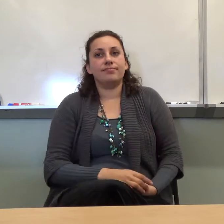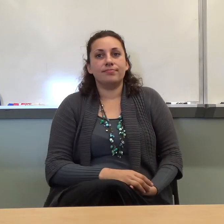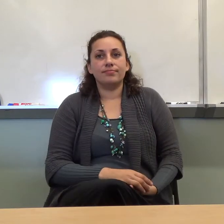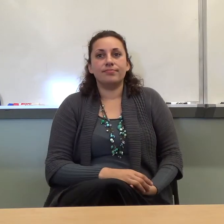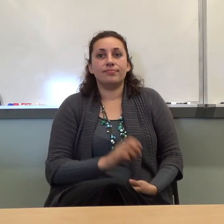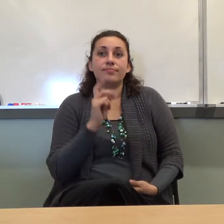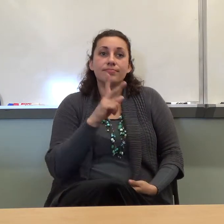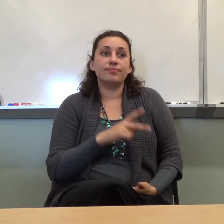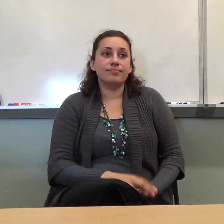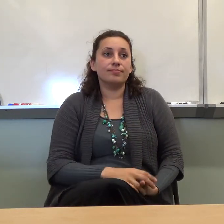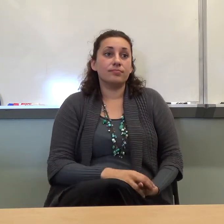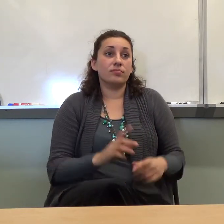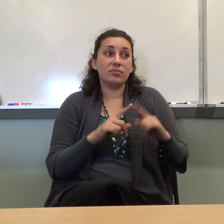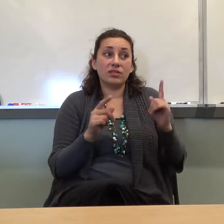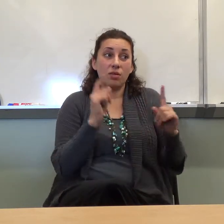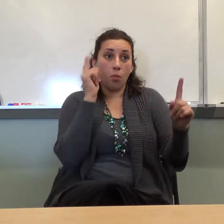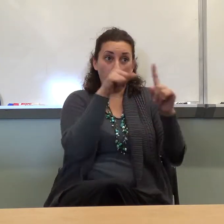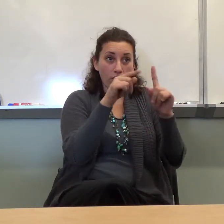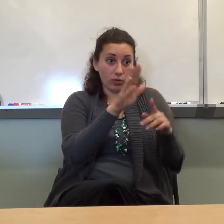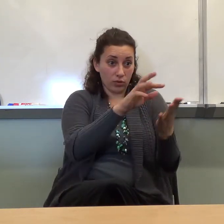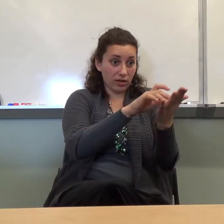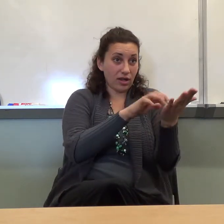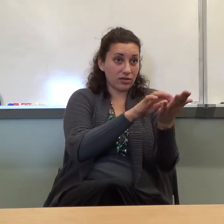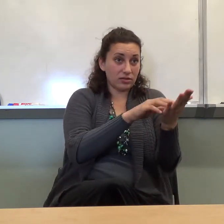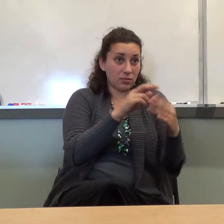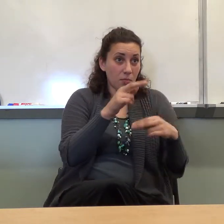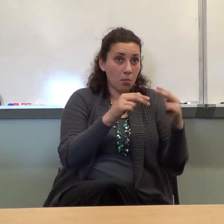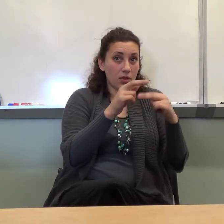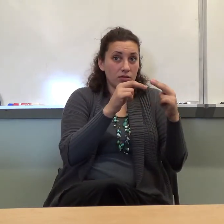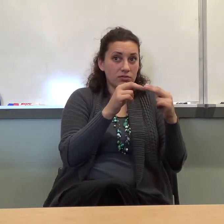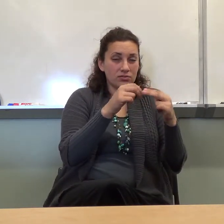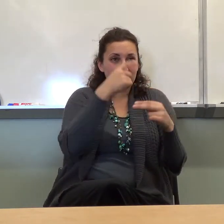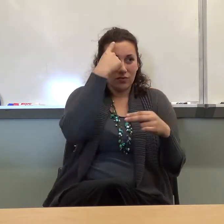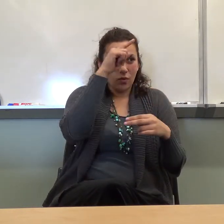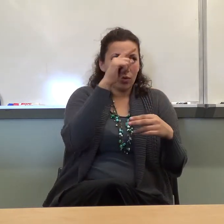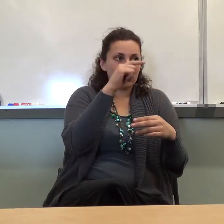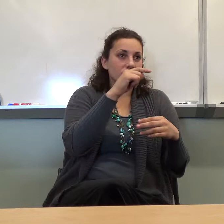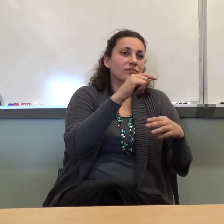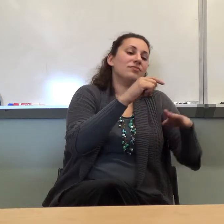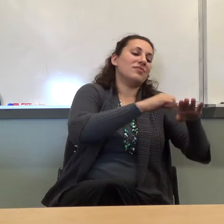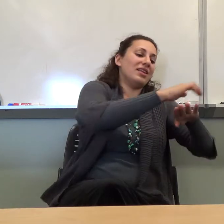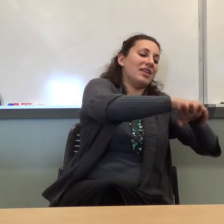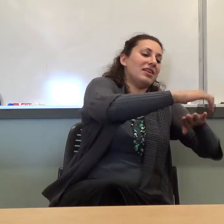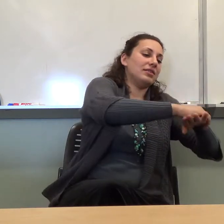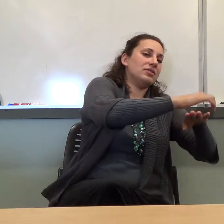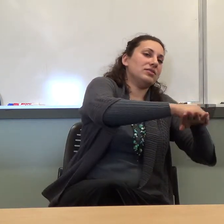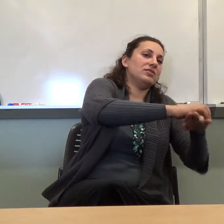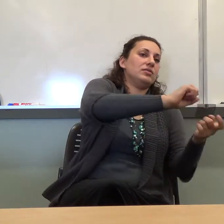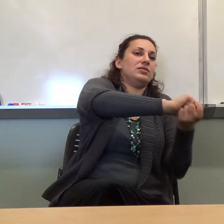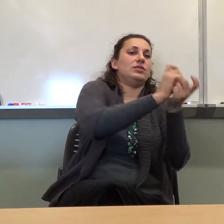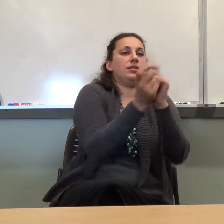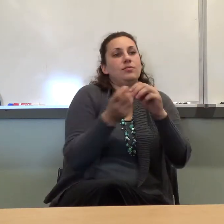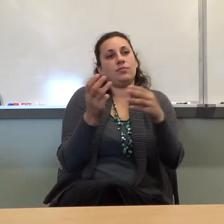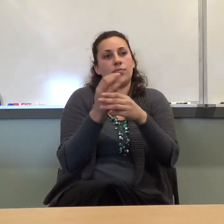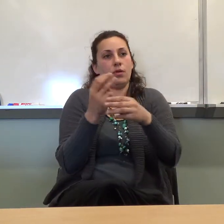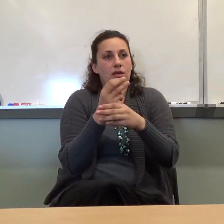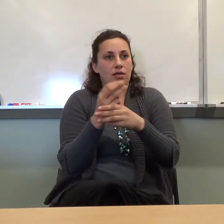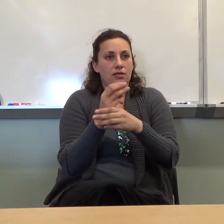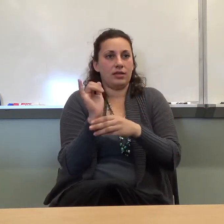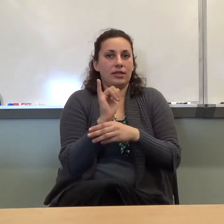But the point is, your calculator was built to do the English expression that you see written here. That's just put it right in exactly